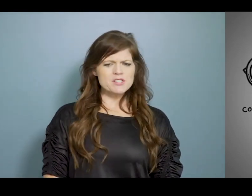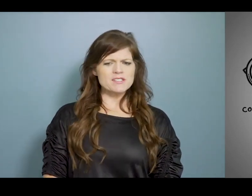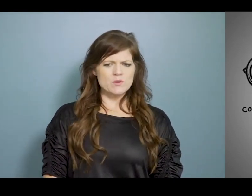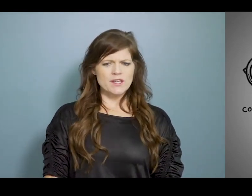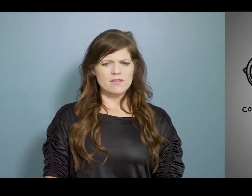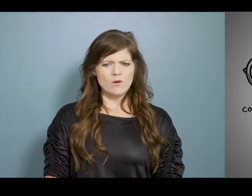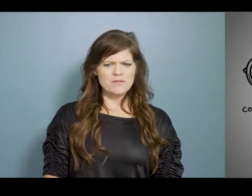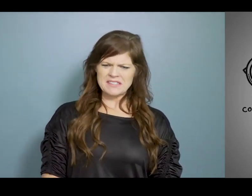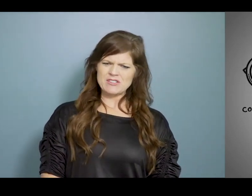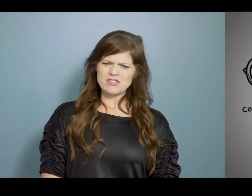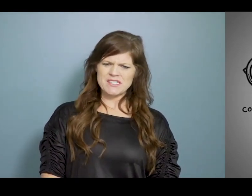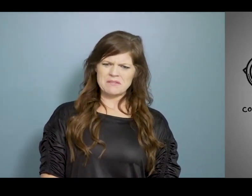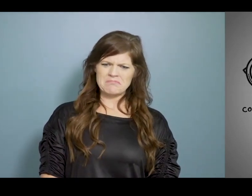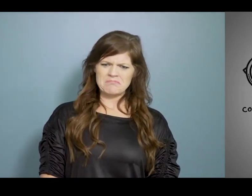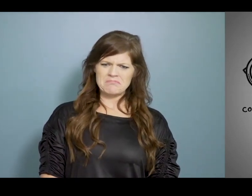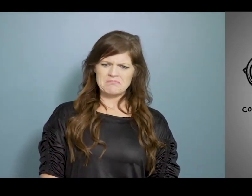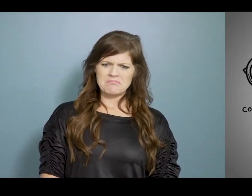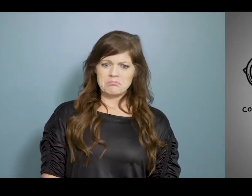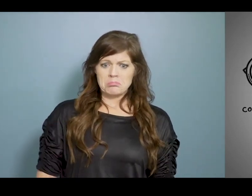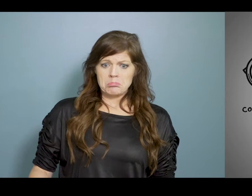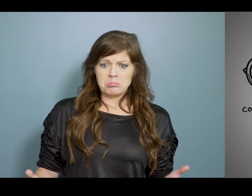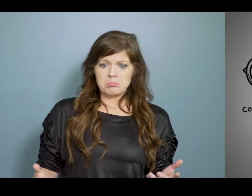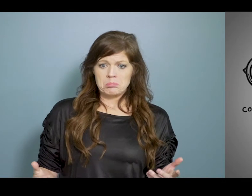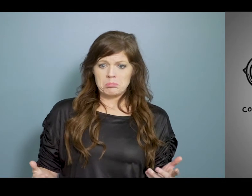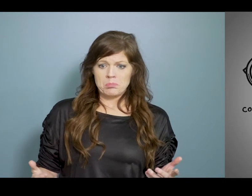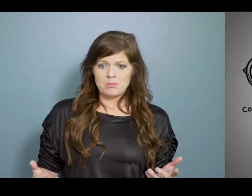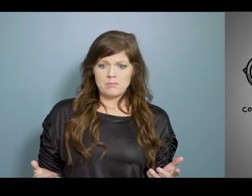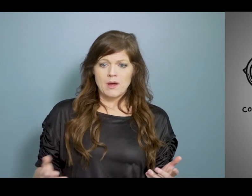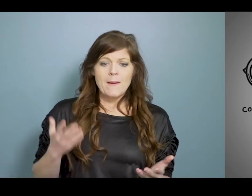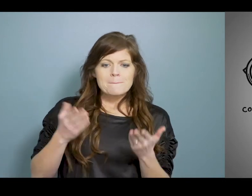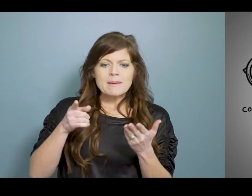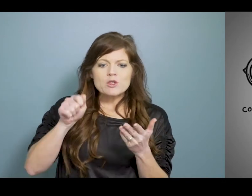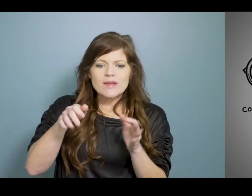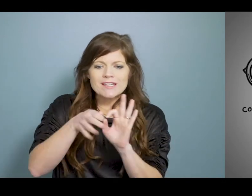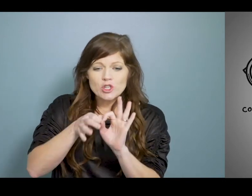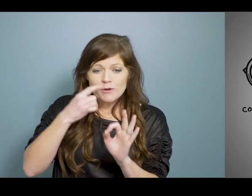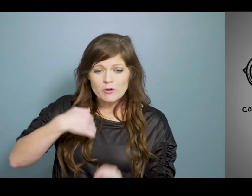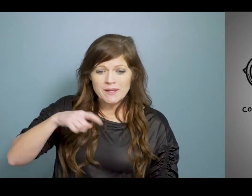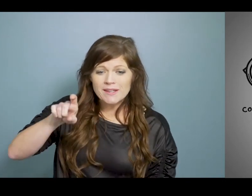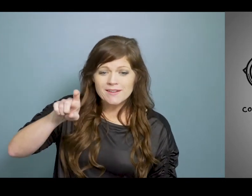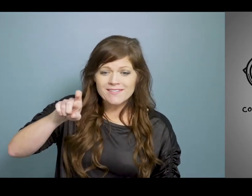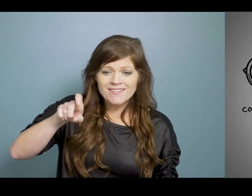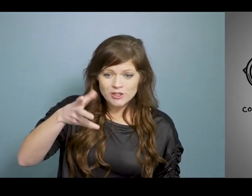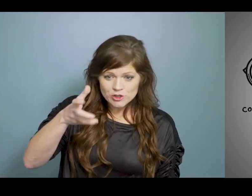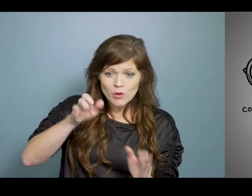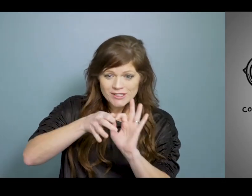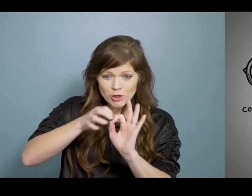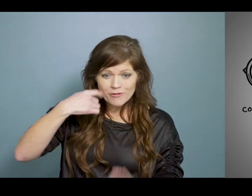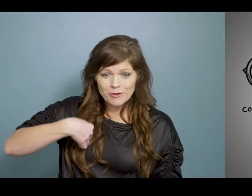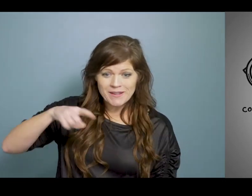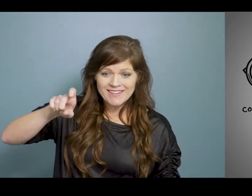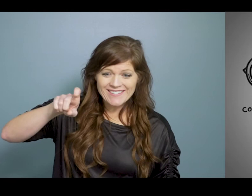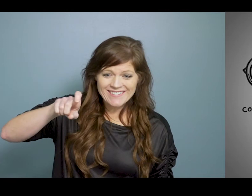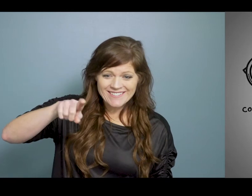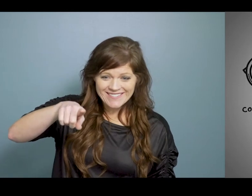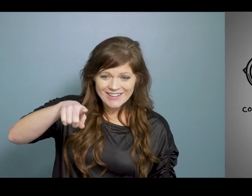it brings up difficult thoughts and feelings. Of course, this includes following official guidelines on what to do during